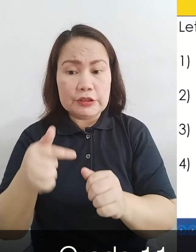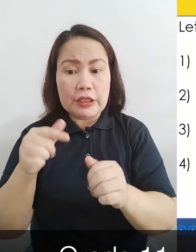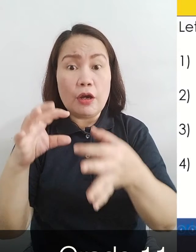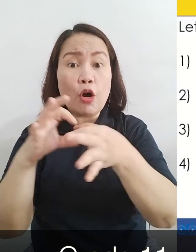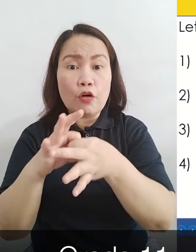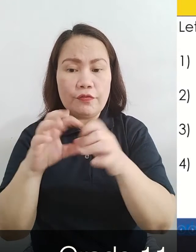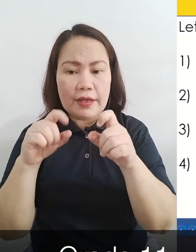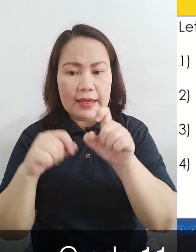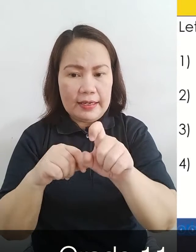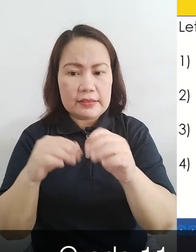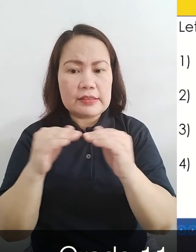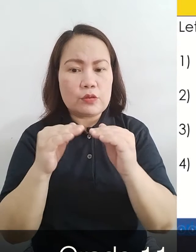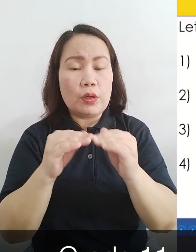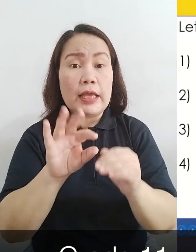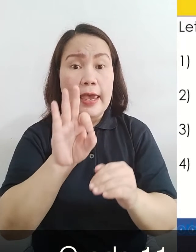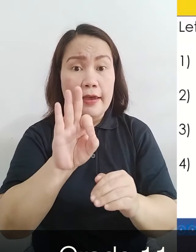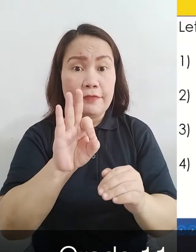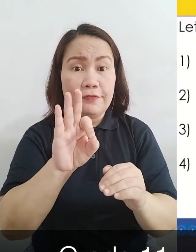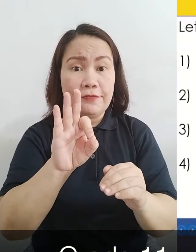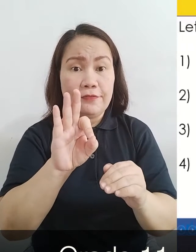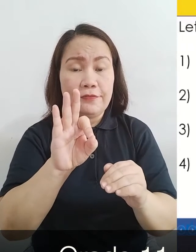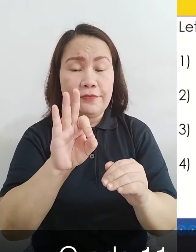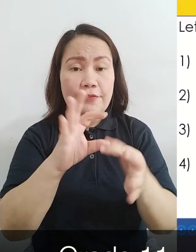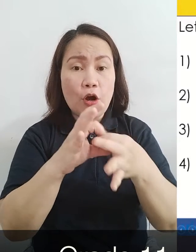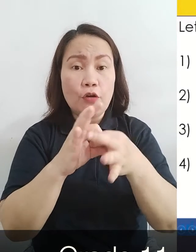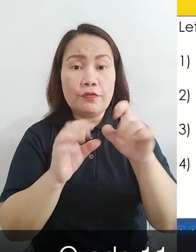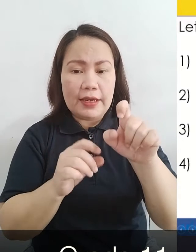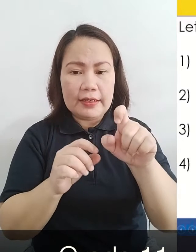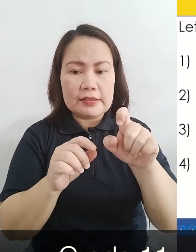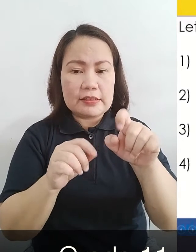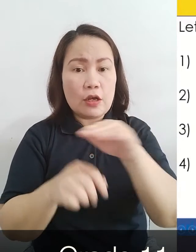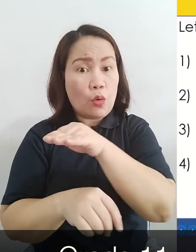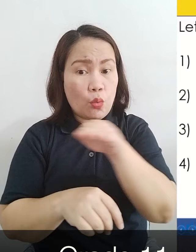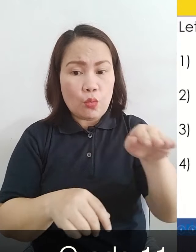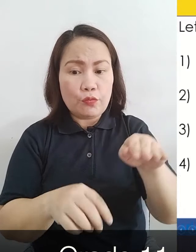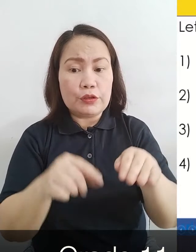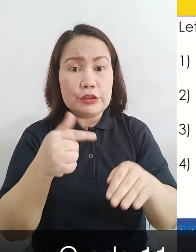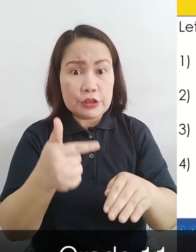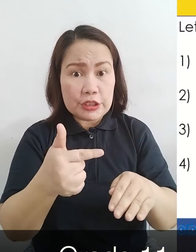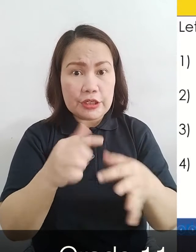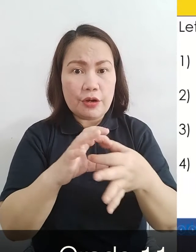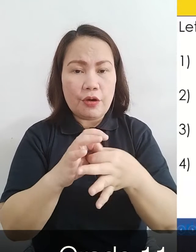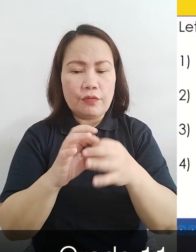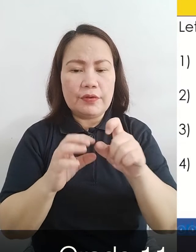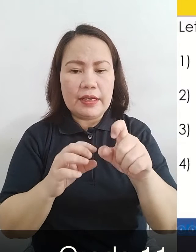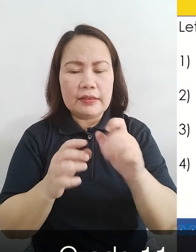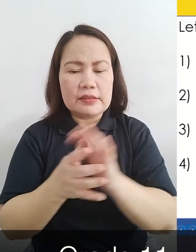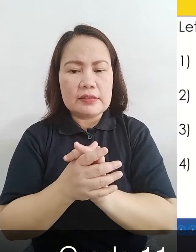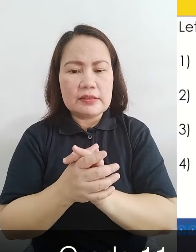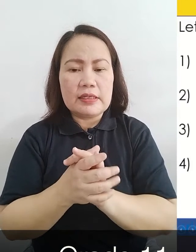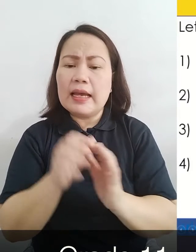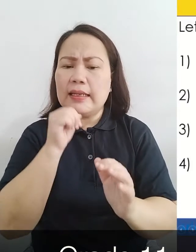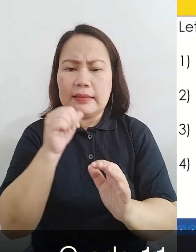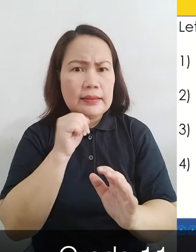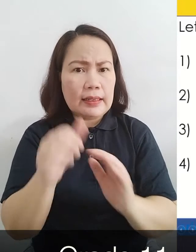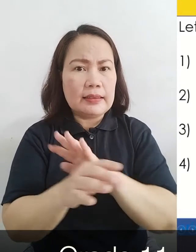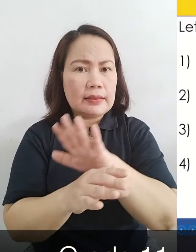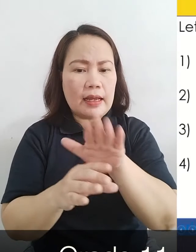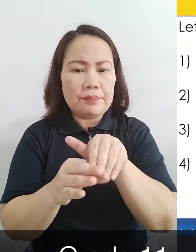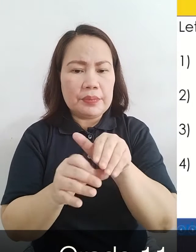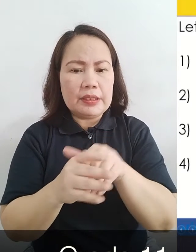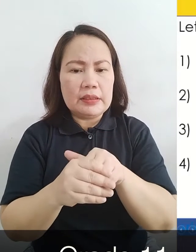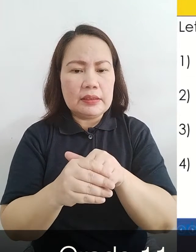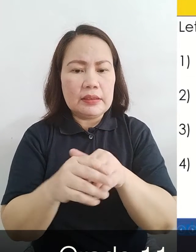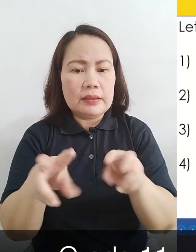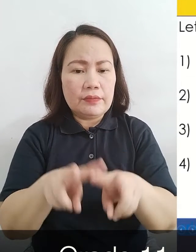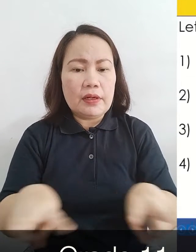over g of x is equal to f of x over g of x, excluding